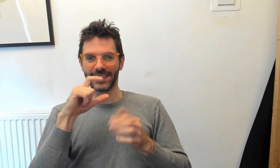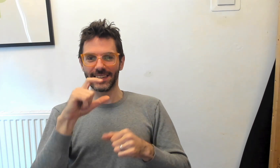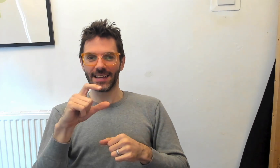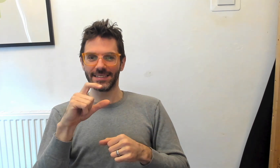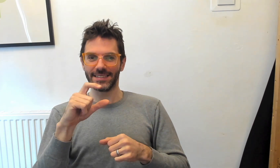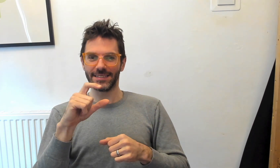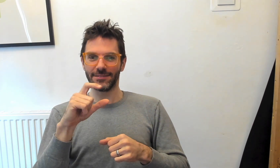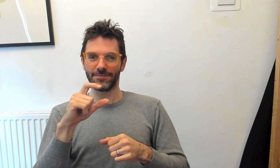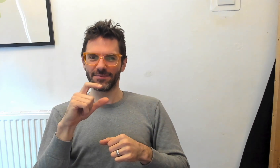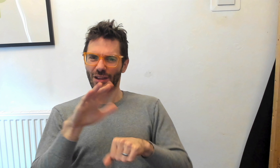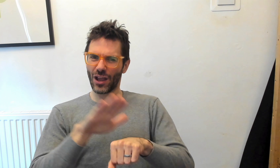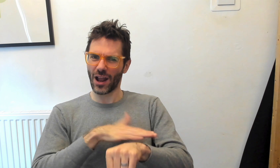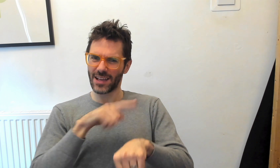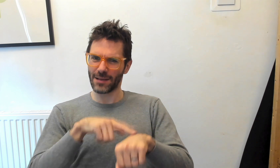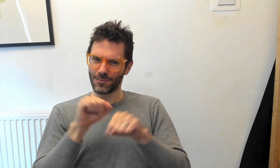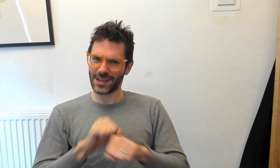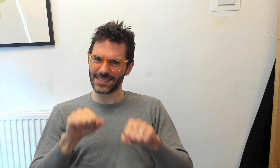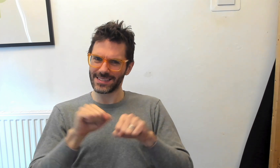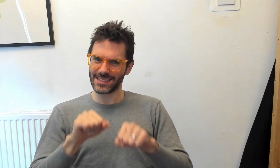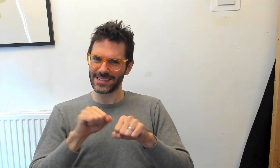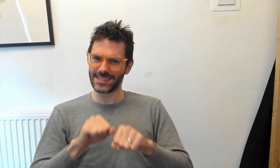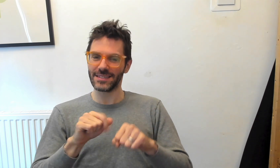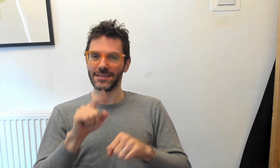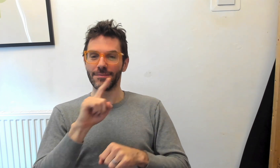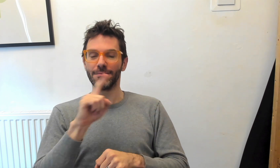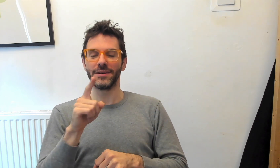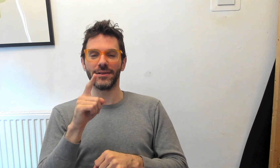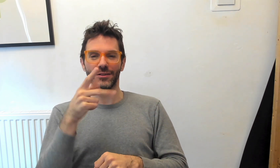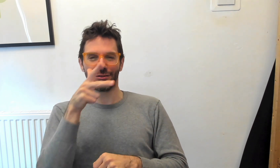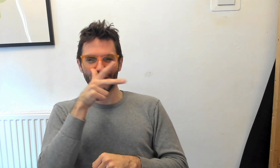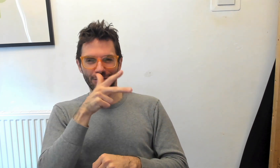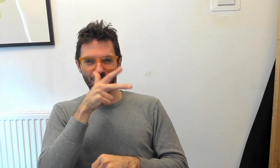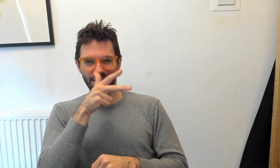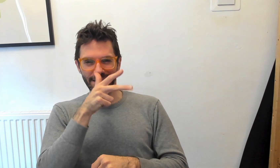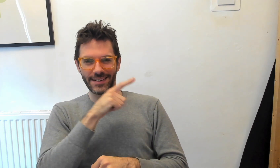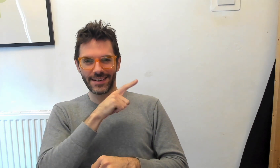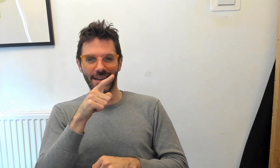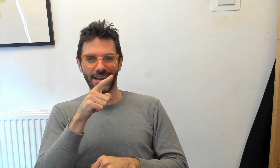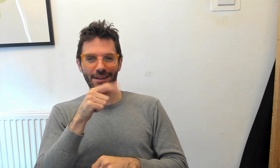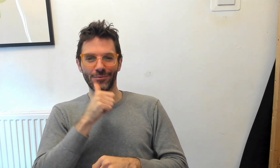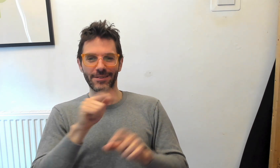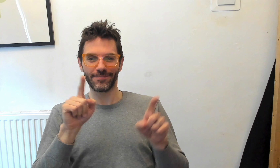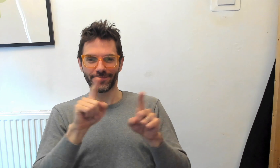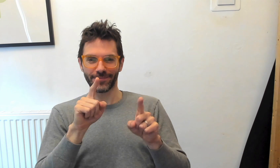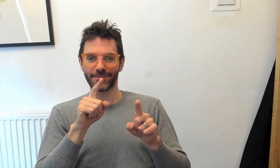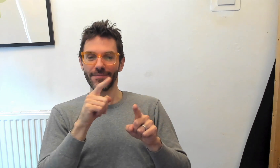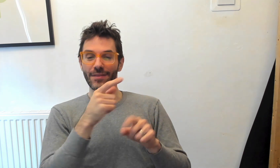seconds, which is a long time to wait. But the trick they use